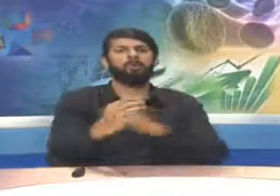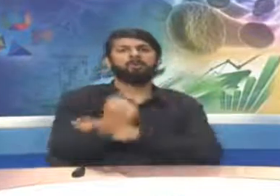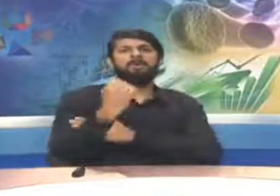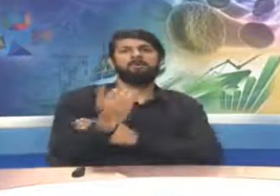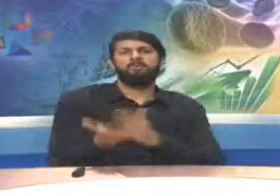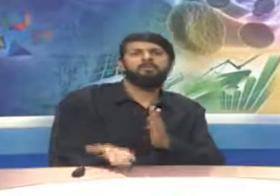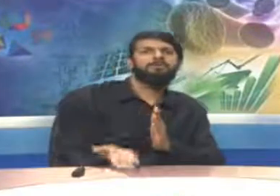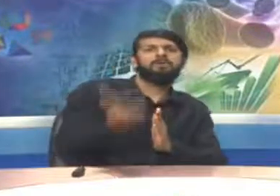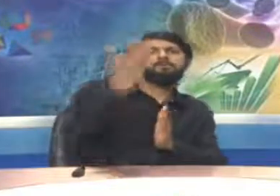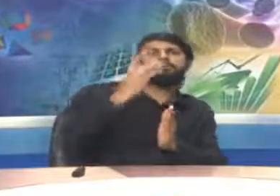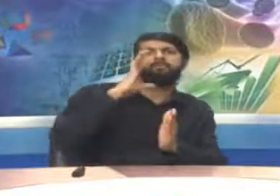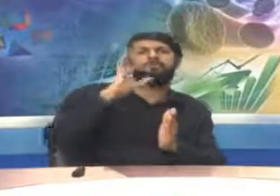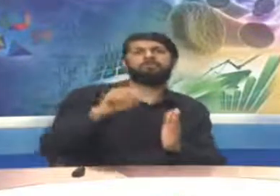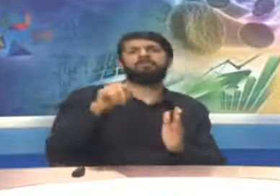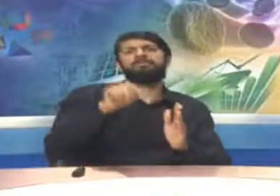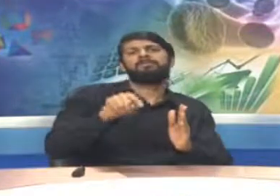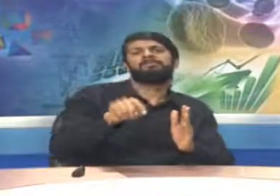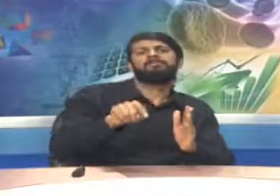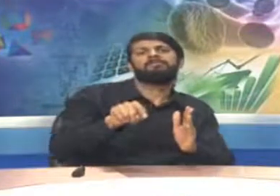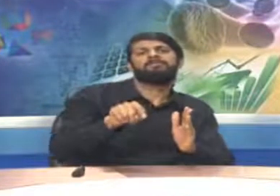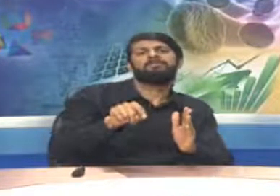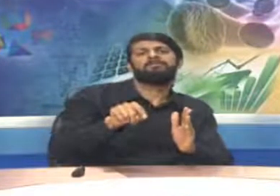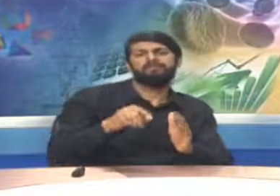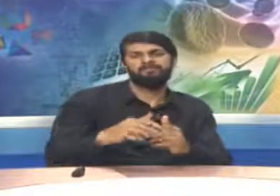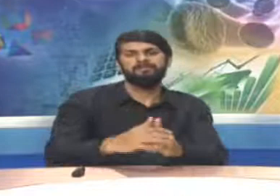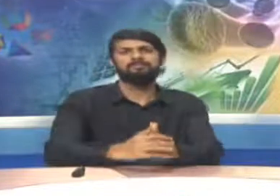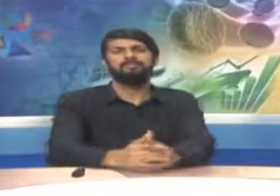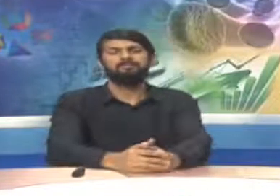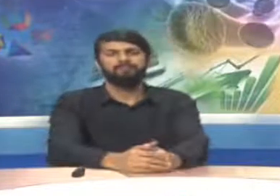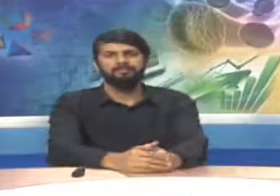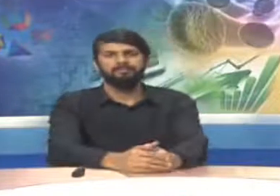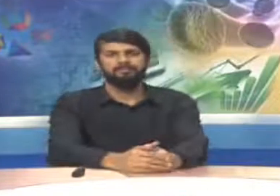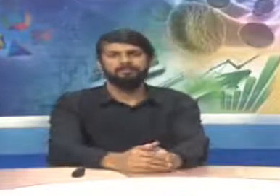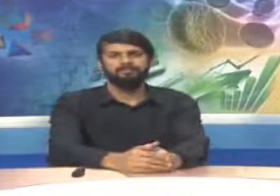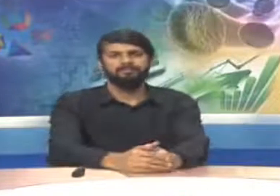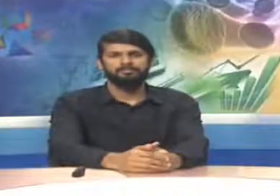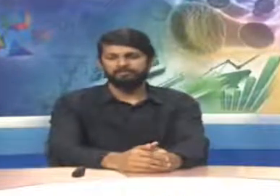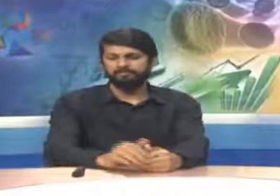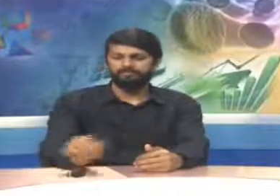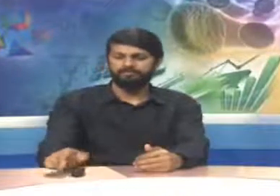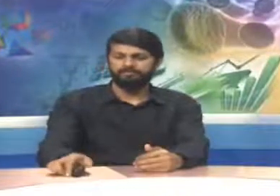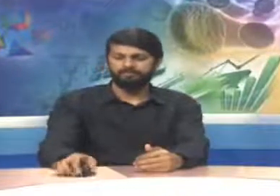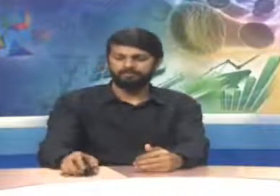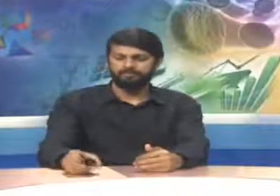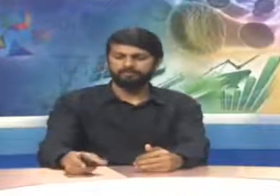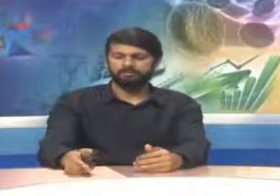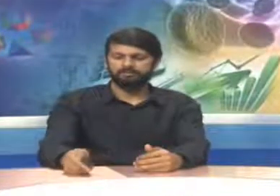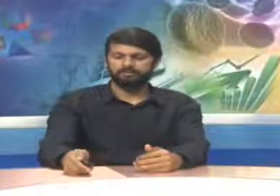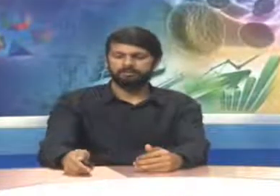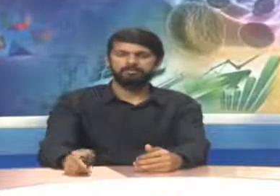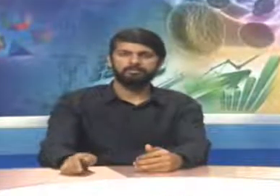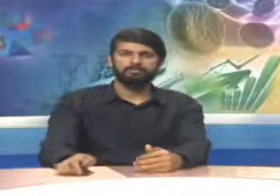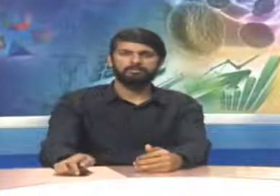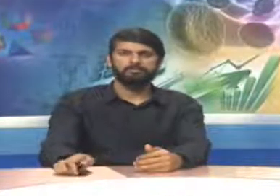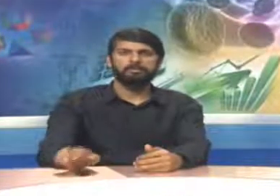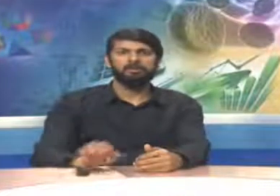the near unity in the society. Gandhiji advocated decentralization of the